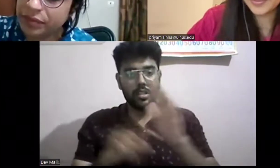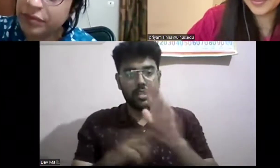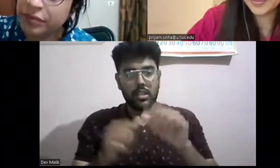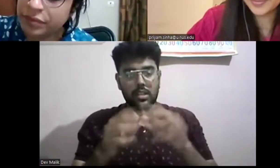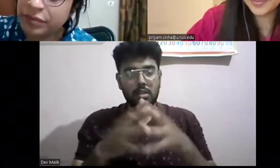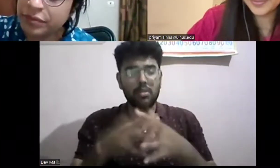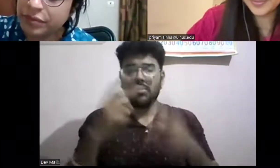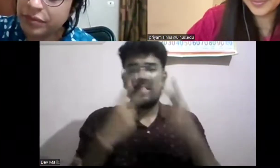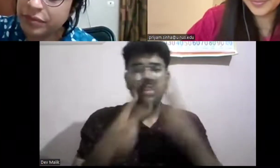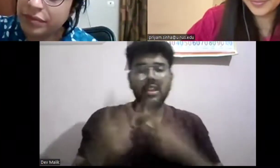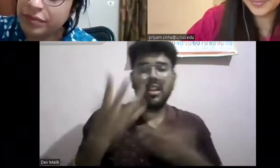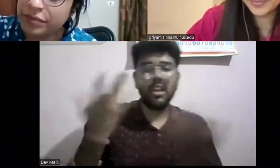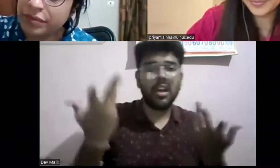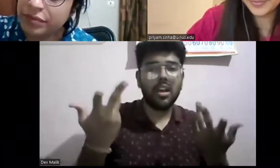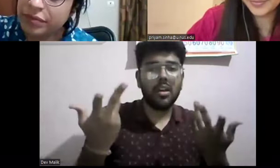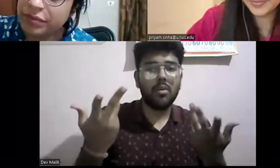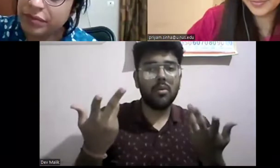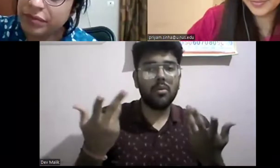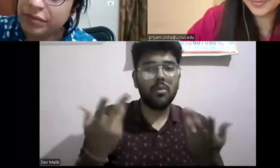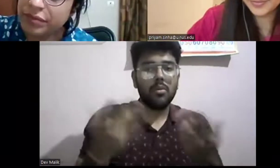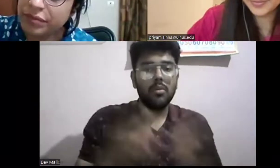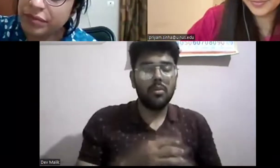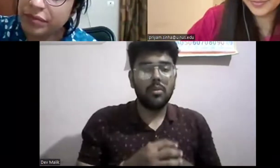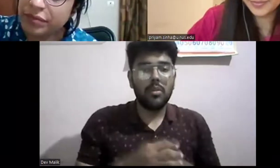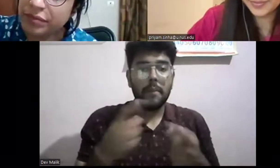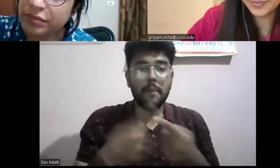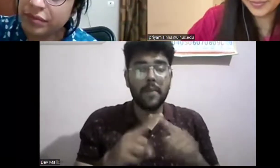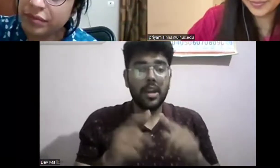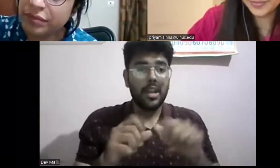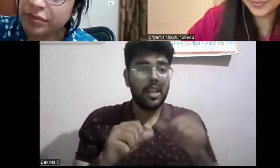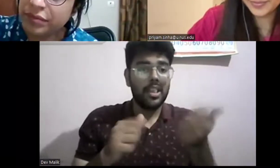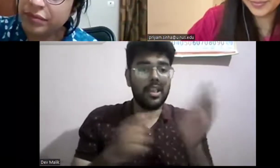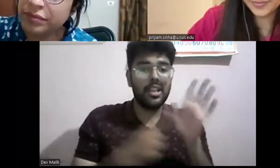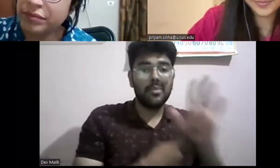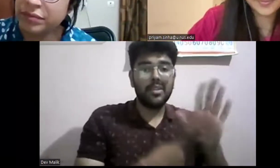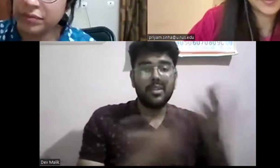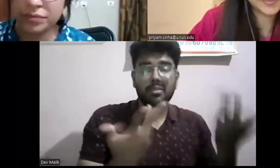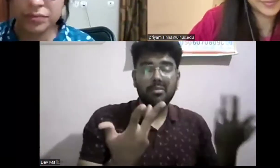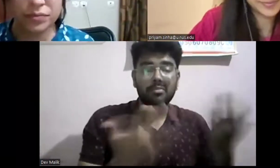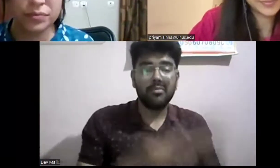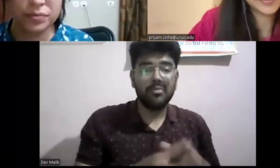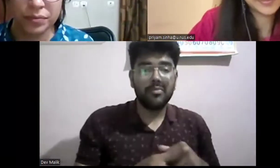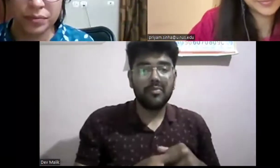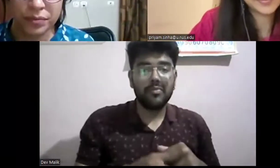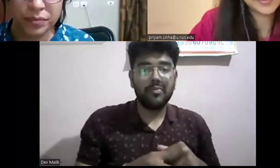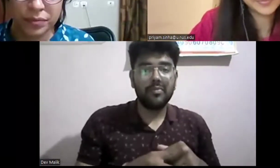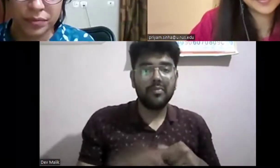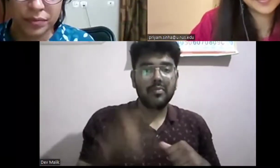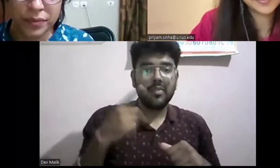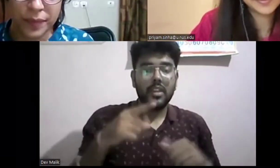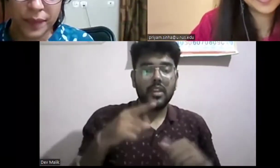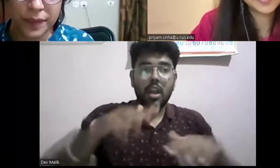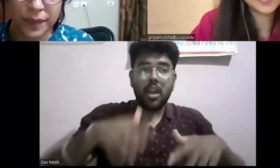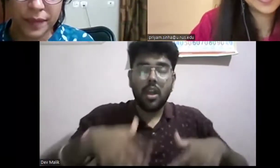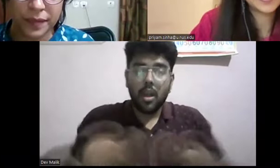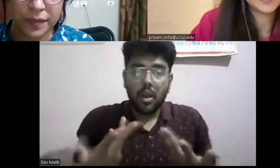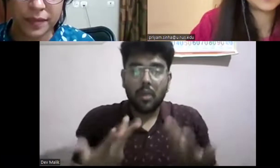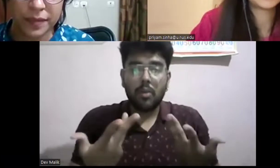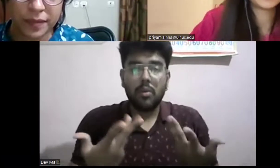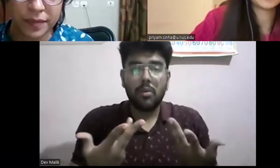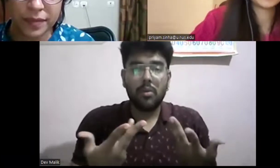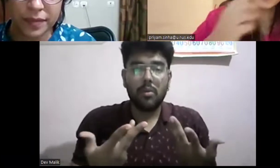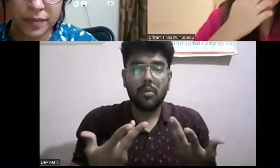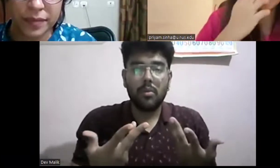right? And but in other representation, they cater with how